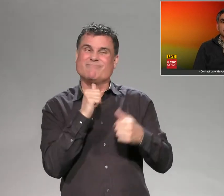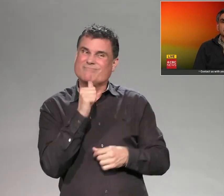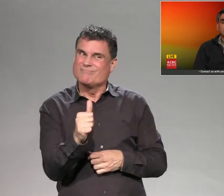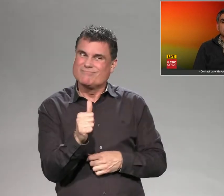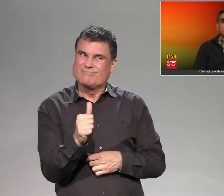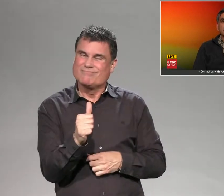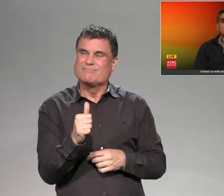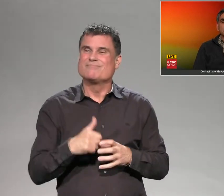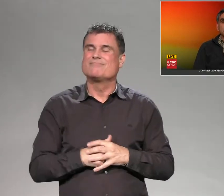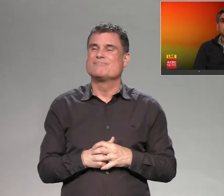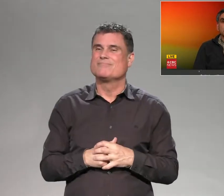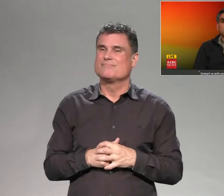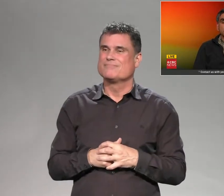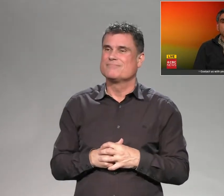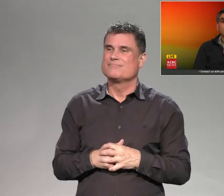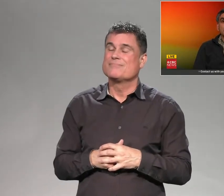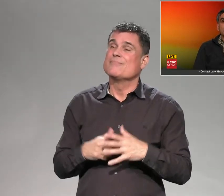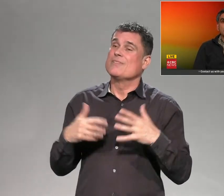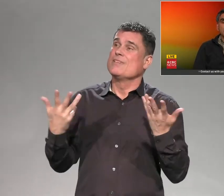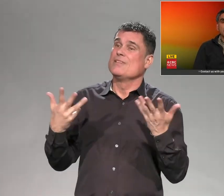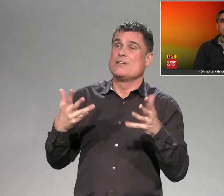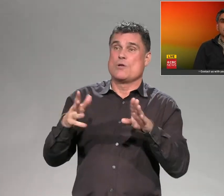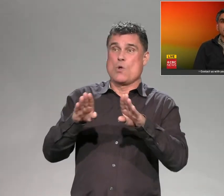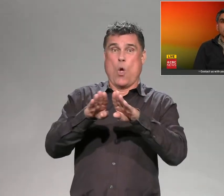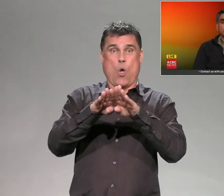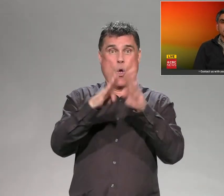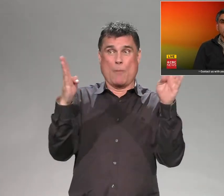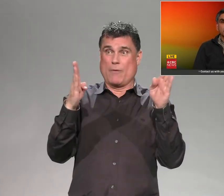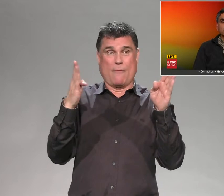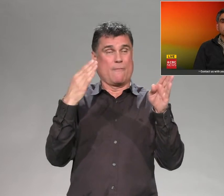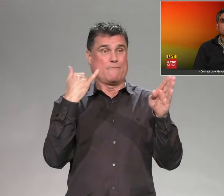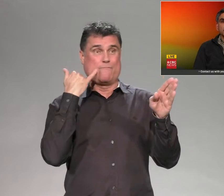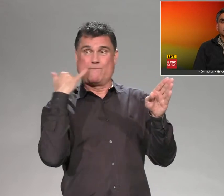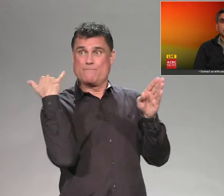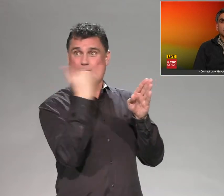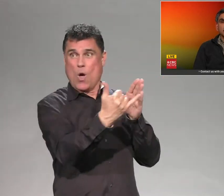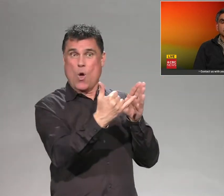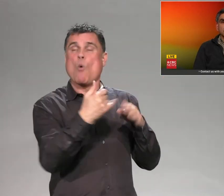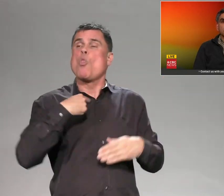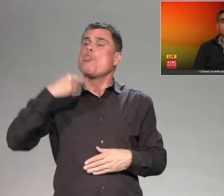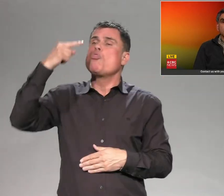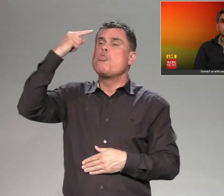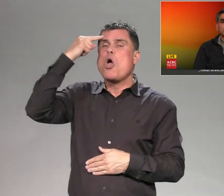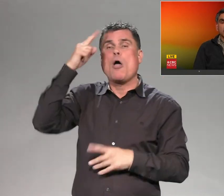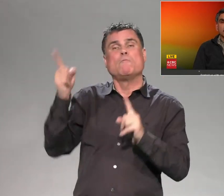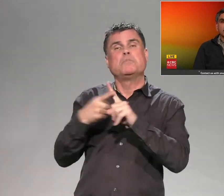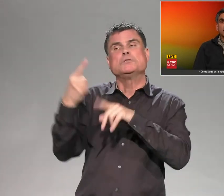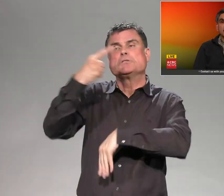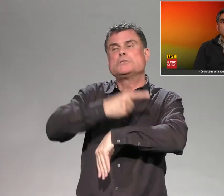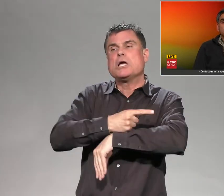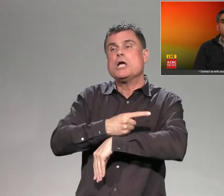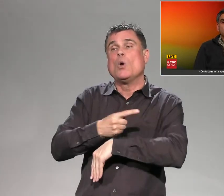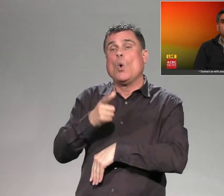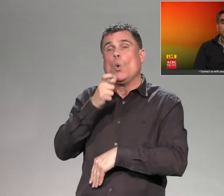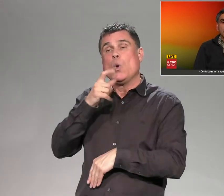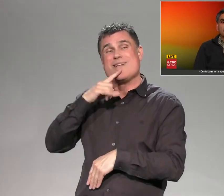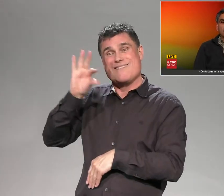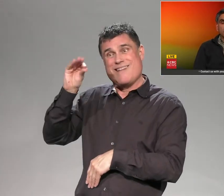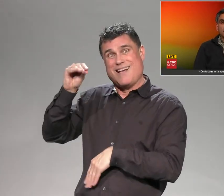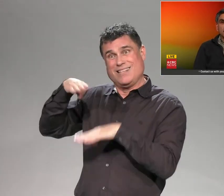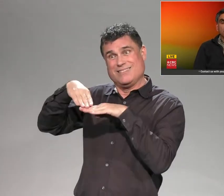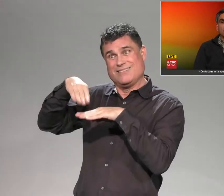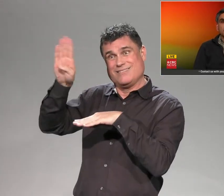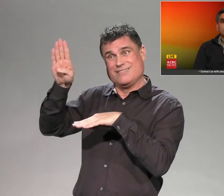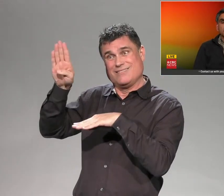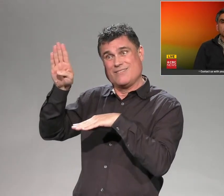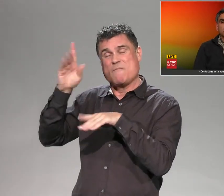the expectation, I think, is that people who would call in, who are supposed to be scheduled this month, would be the ones to call in. But from the data, we